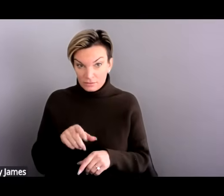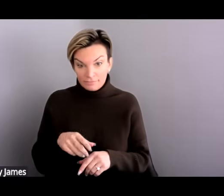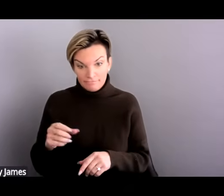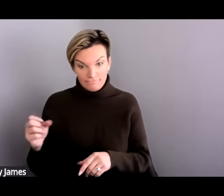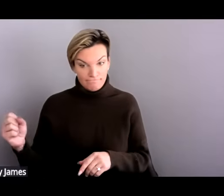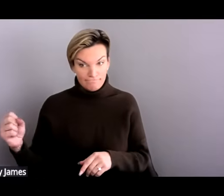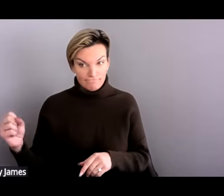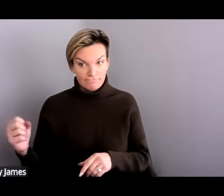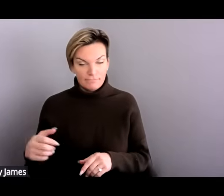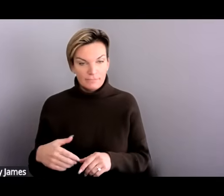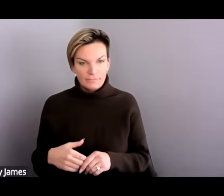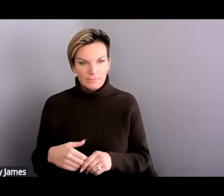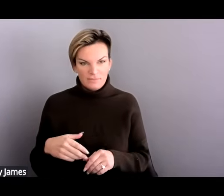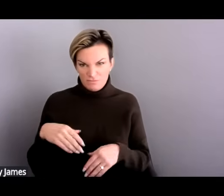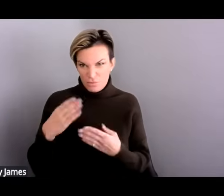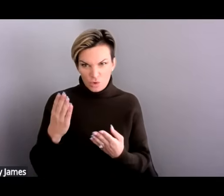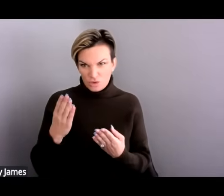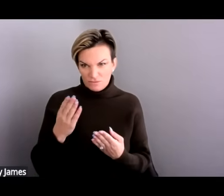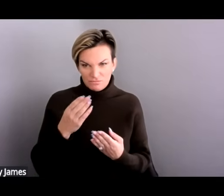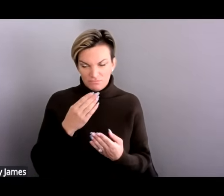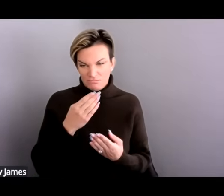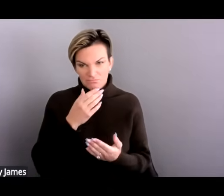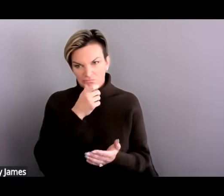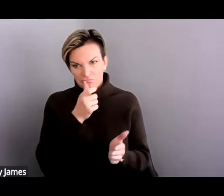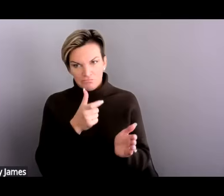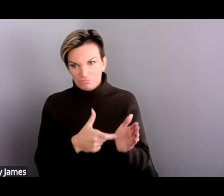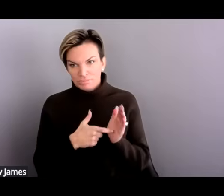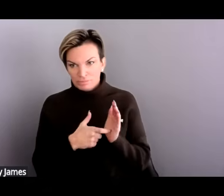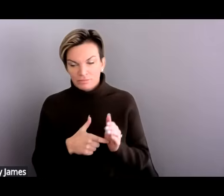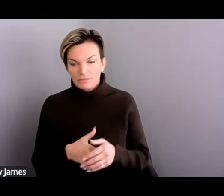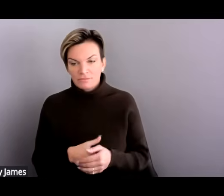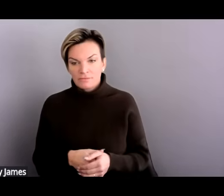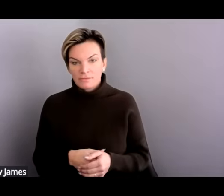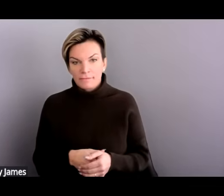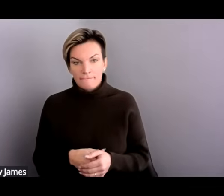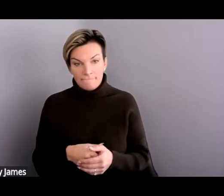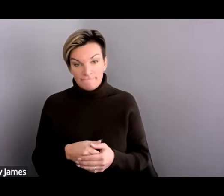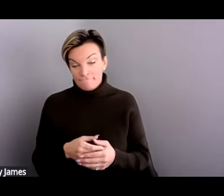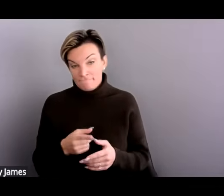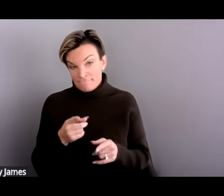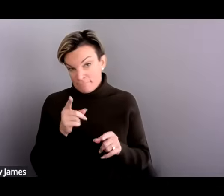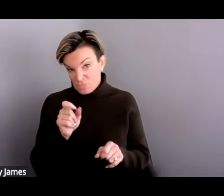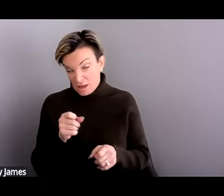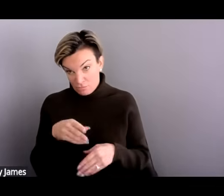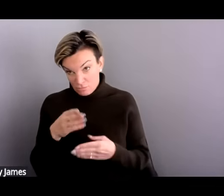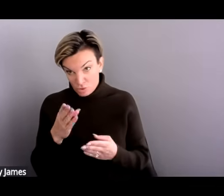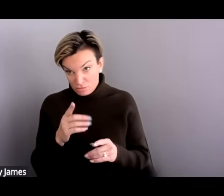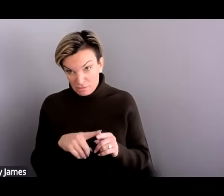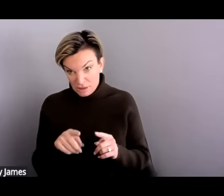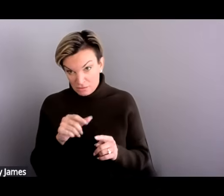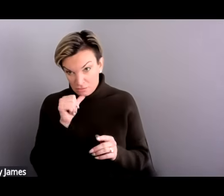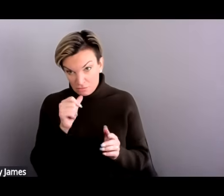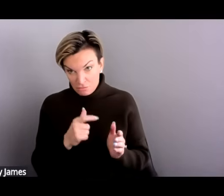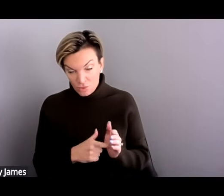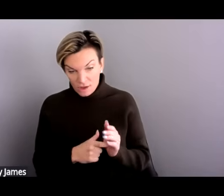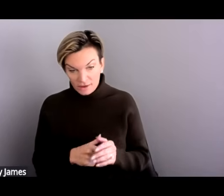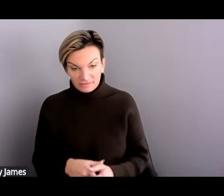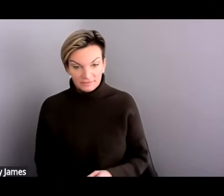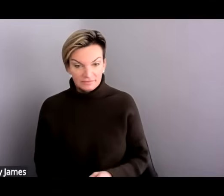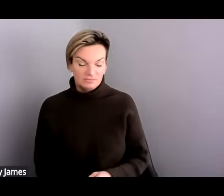We don't think we need a motion, so. you want to make one, you can, but I don't think you need one. No. Just, So, it's That done. one.